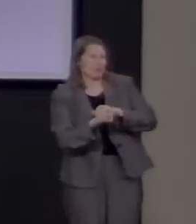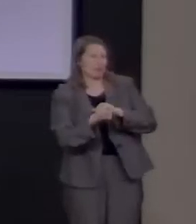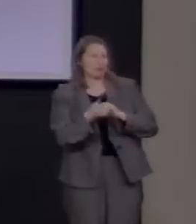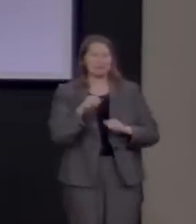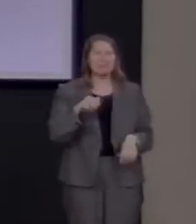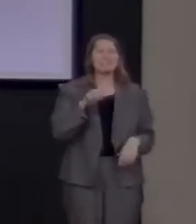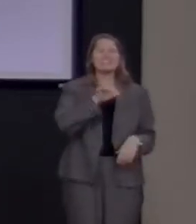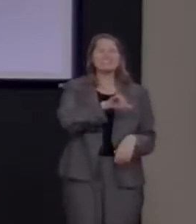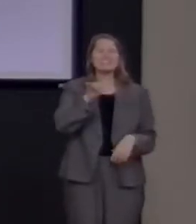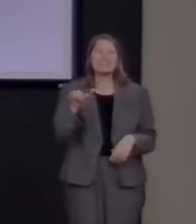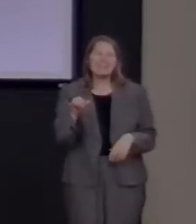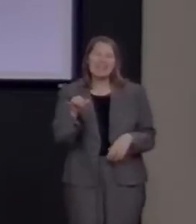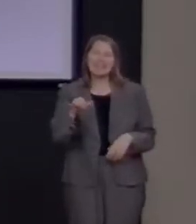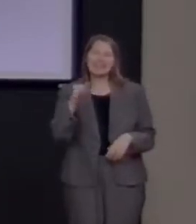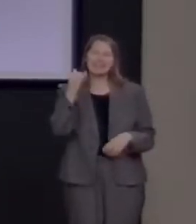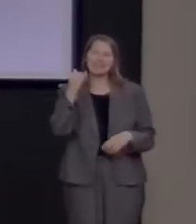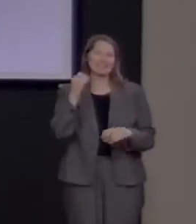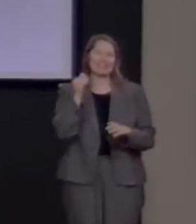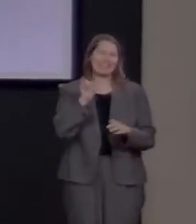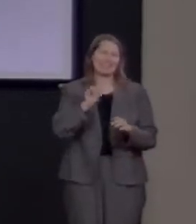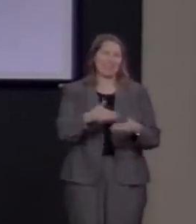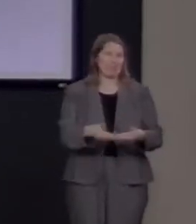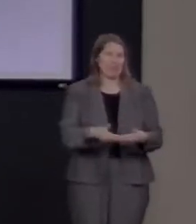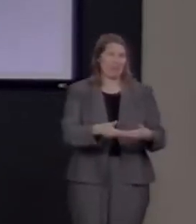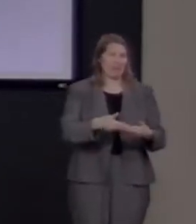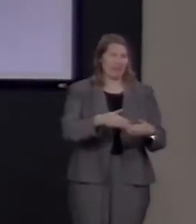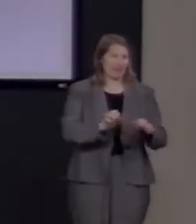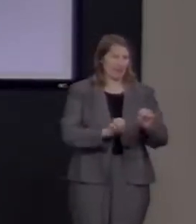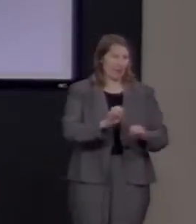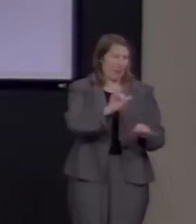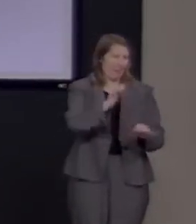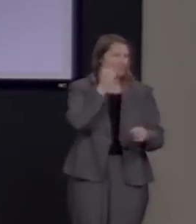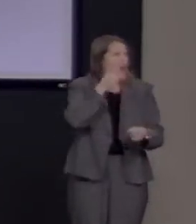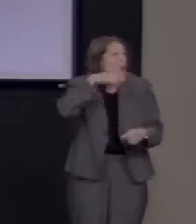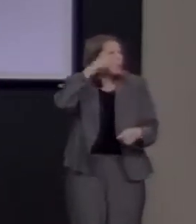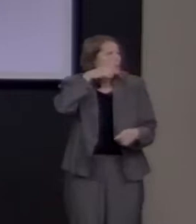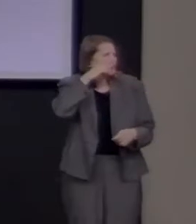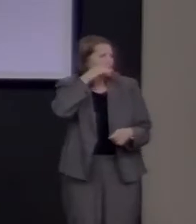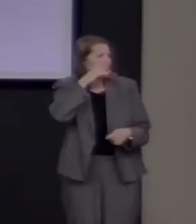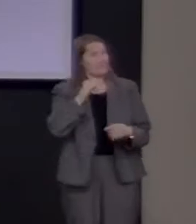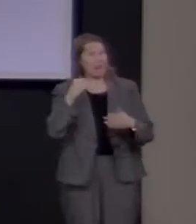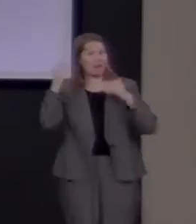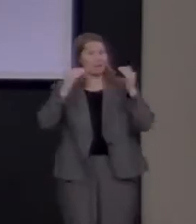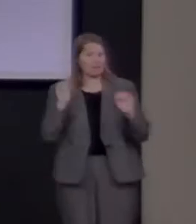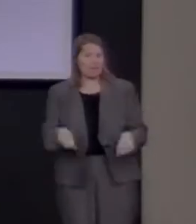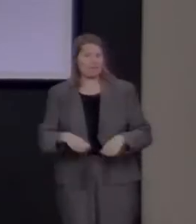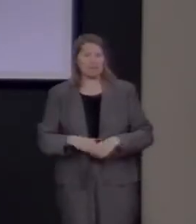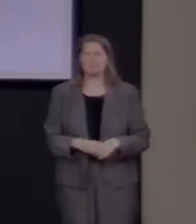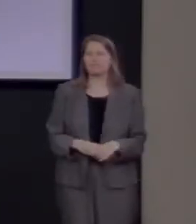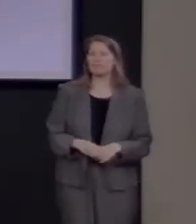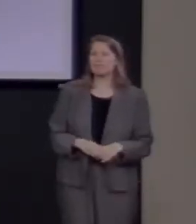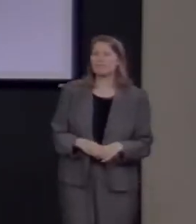to the logic behind the experiments with babies, but now you're doing it with older children and adults.